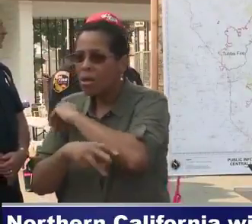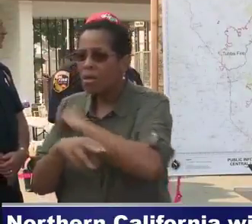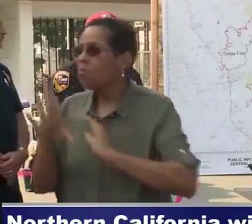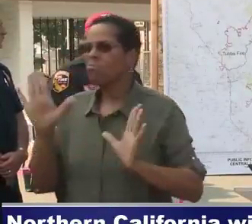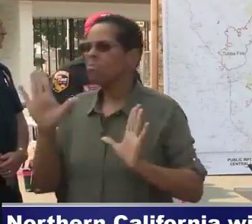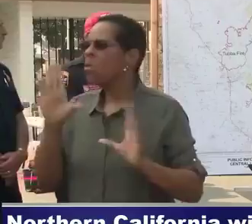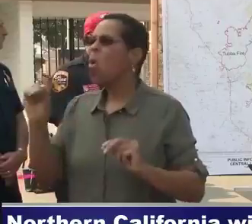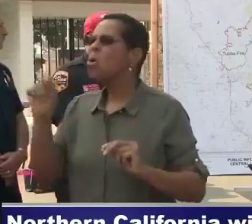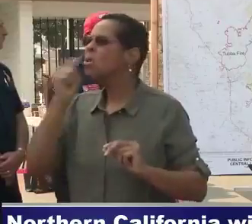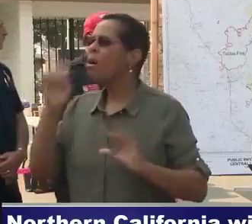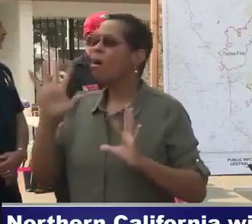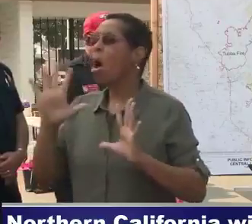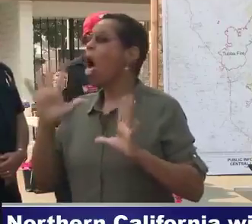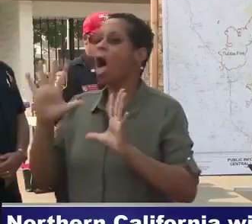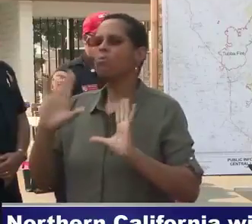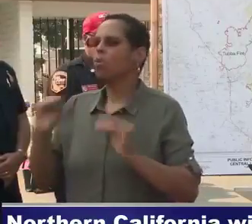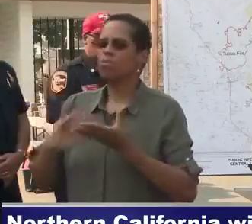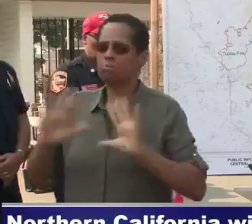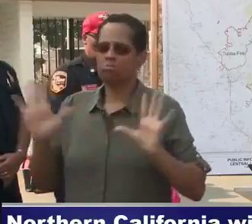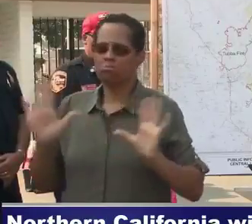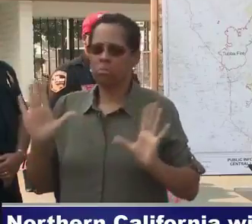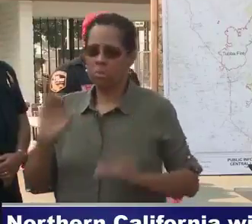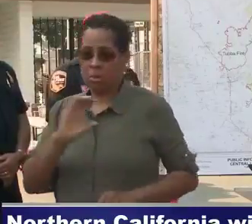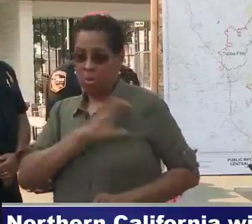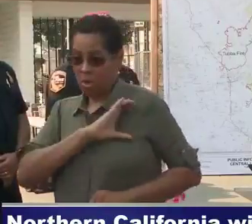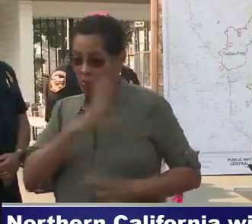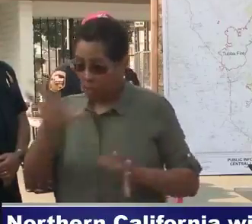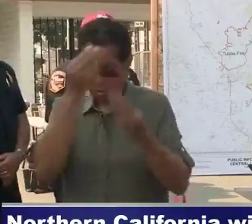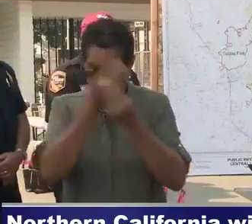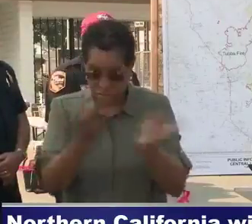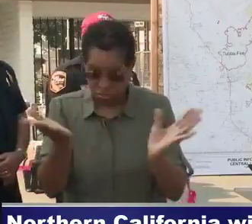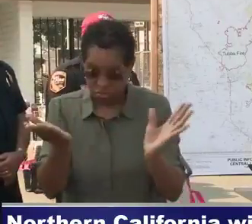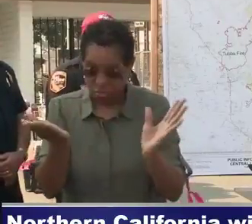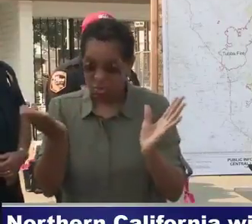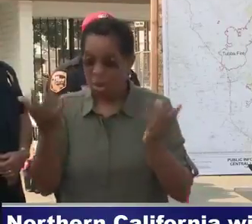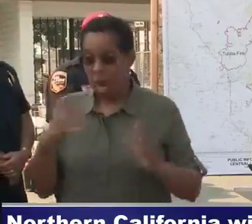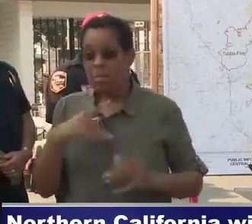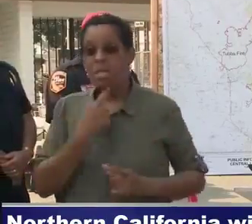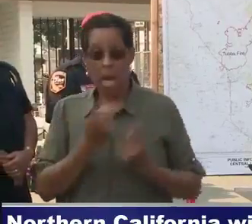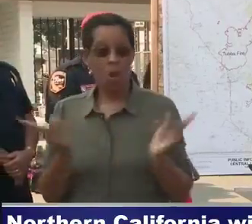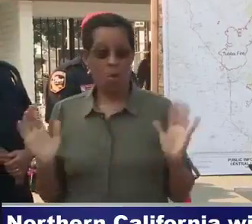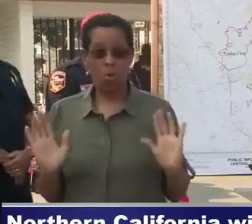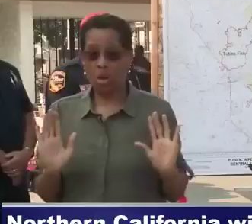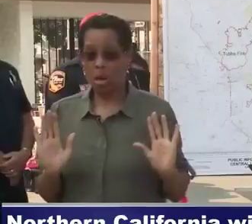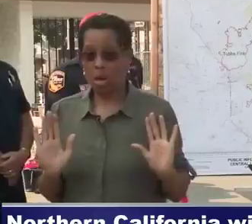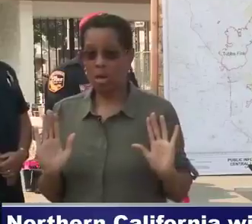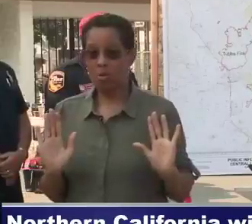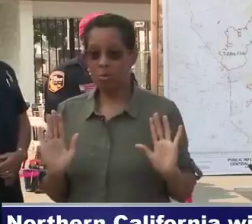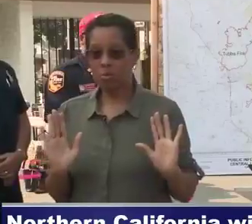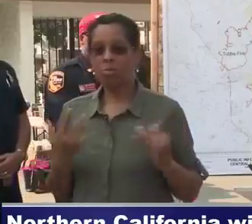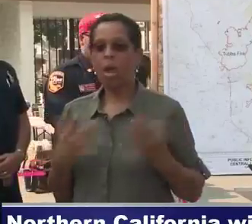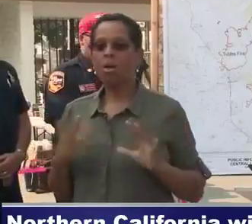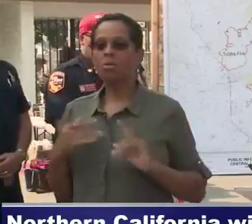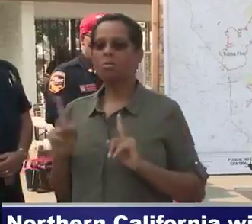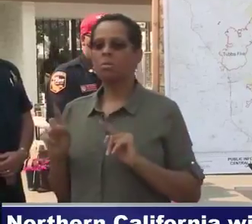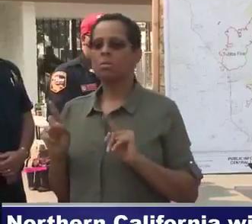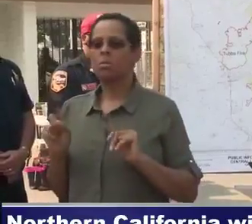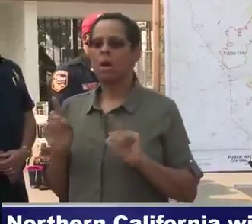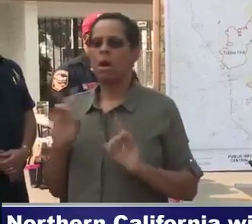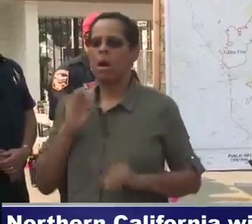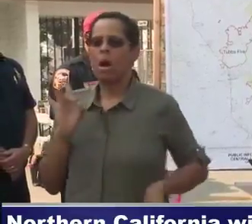enforcement officials, and you're hearing it from me. We're already getting reports in. I've been out in some of these terrible areas